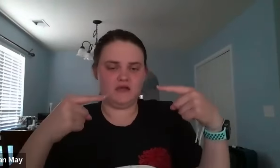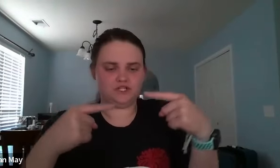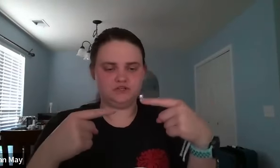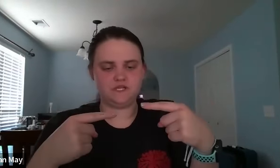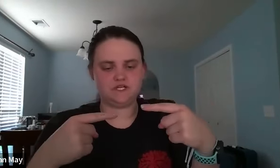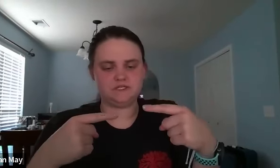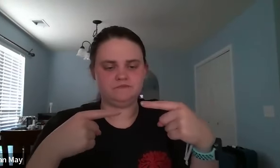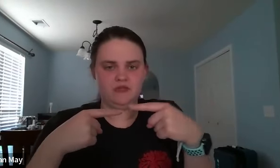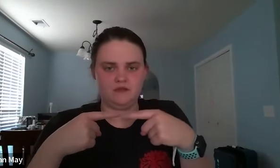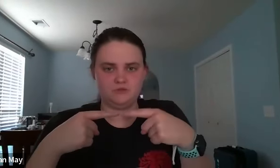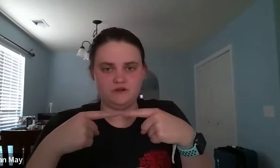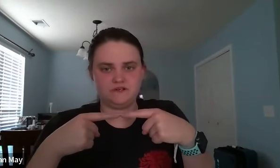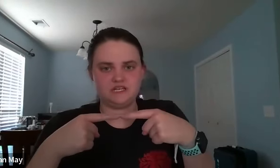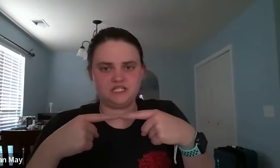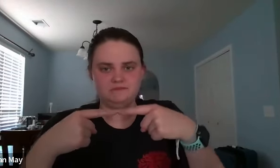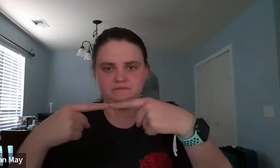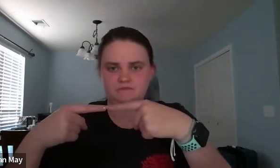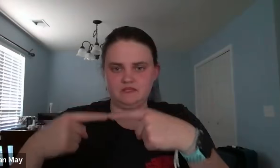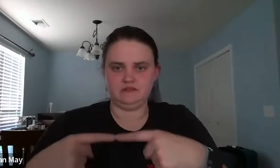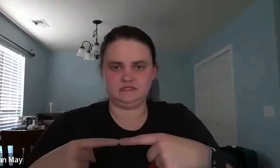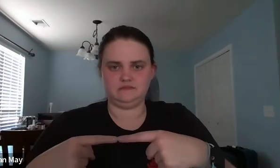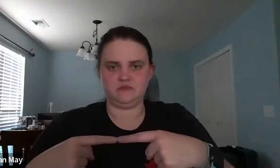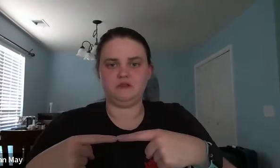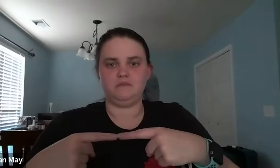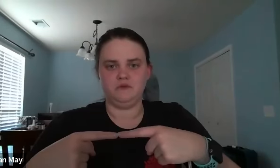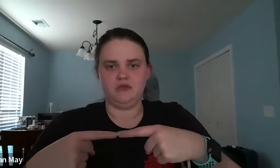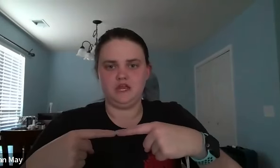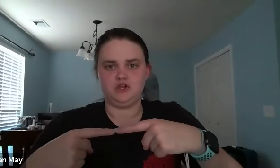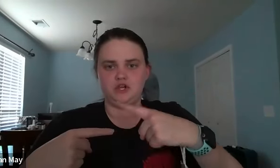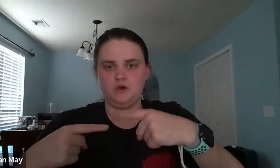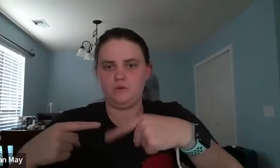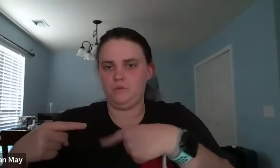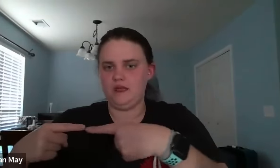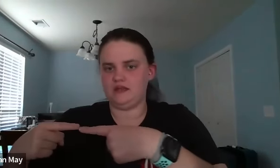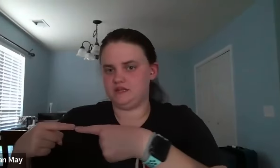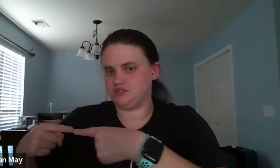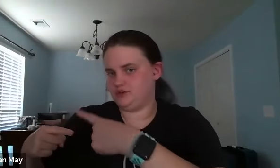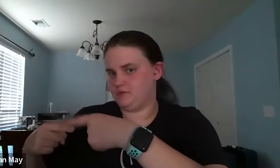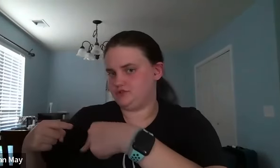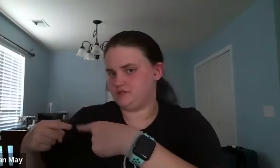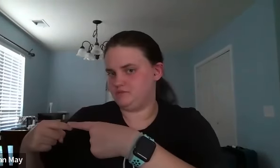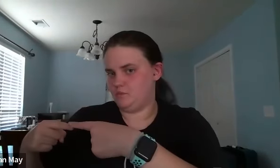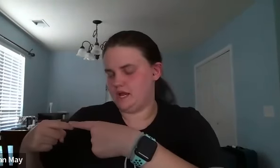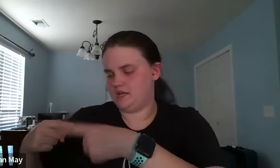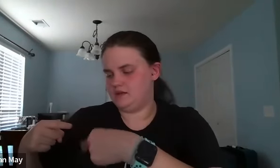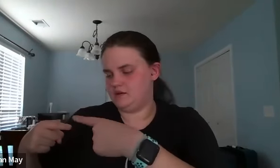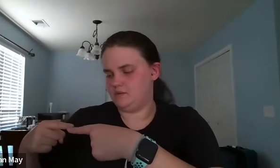2 fingers, pointer fingers touching. Let's see. There we go. And you're going to go when in a circular motion. When.